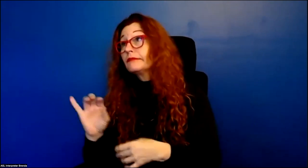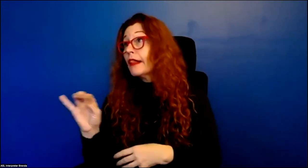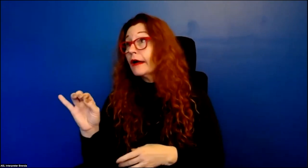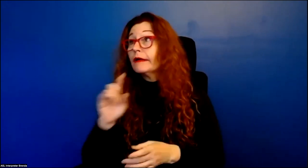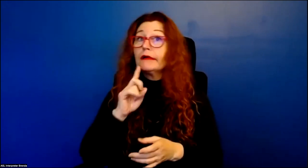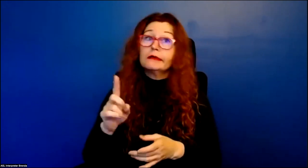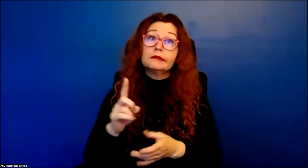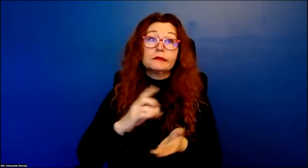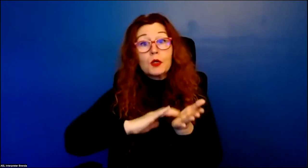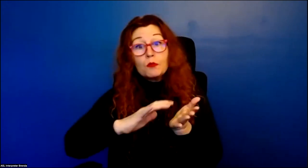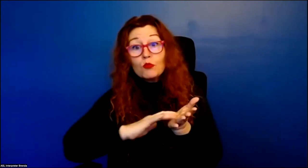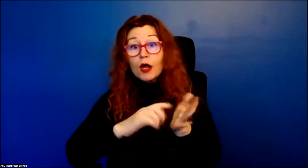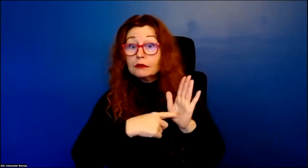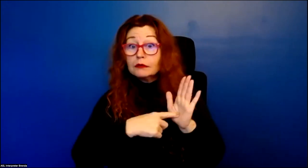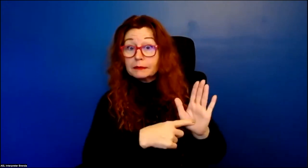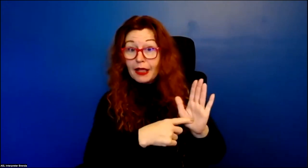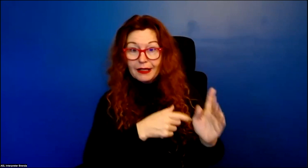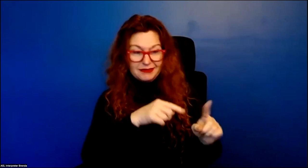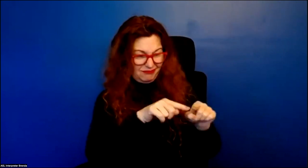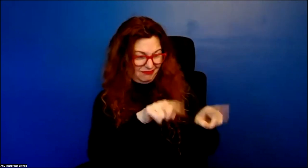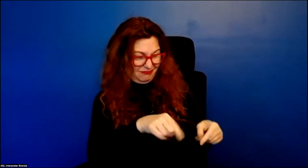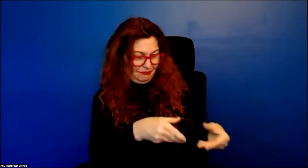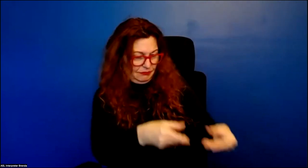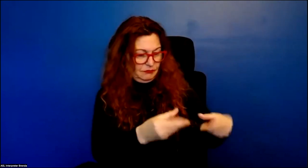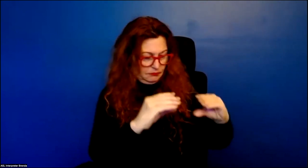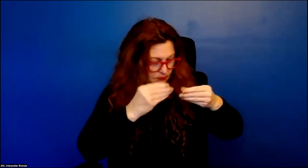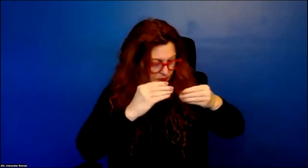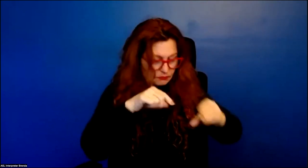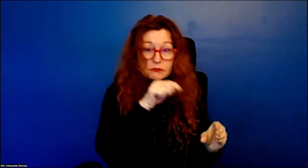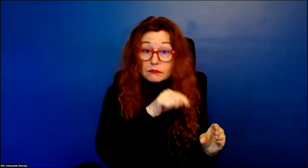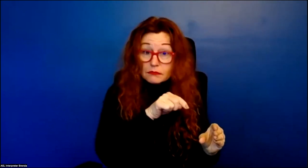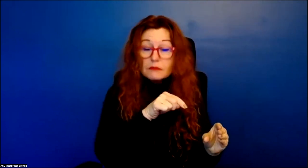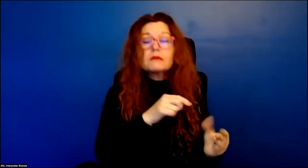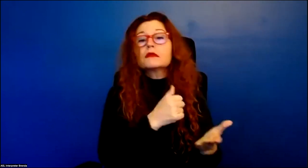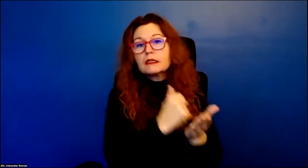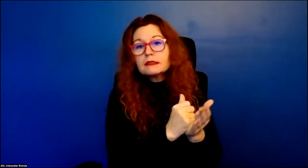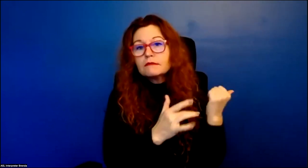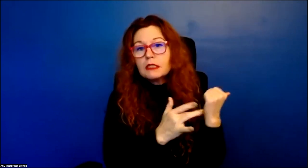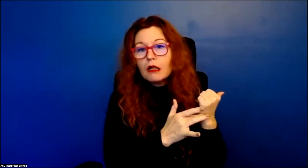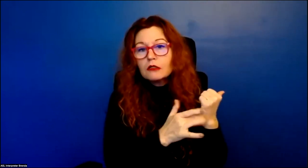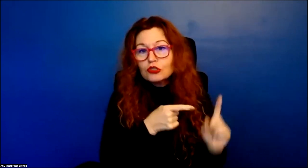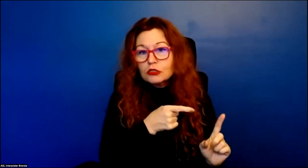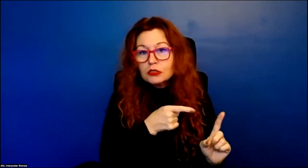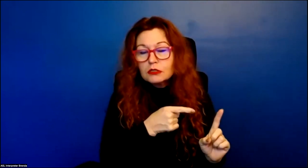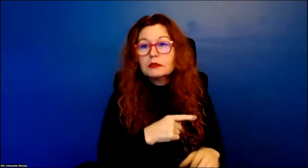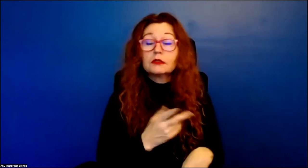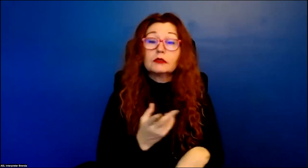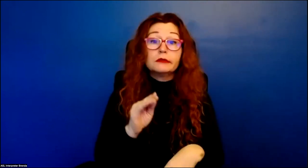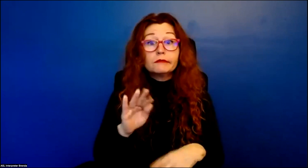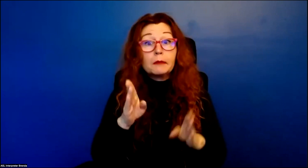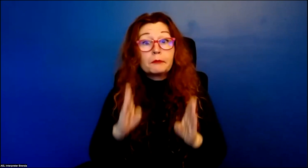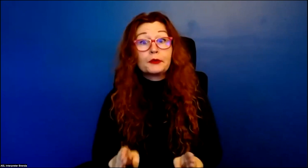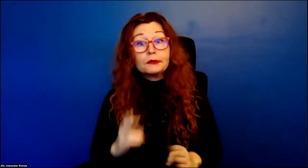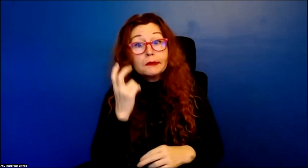Braille display, so that somebody that is blind and is a Braille reader could actually feel